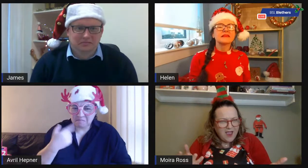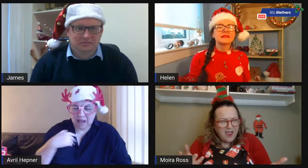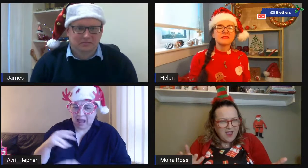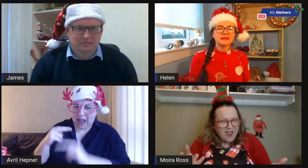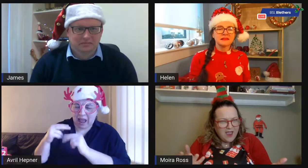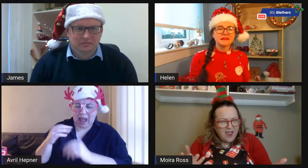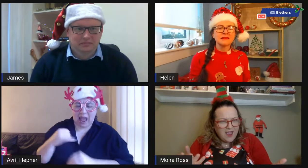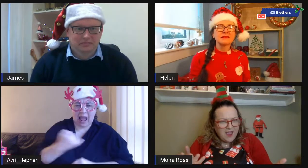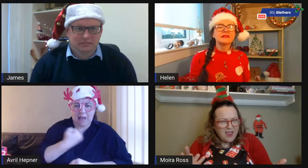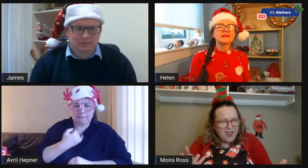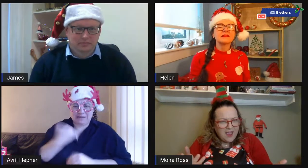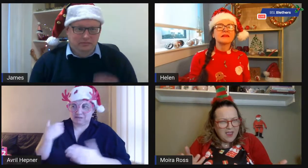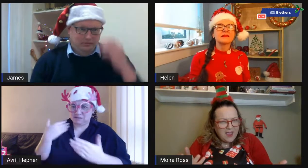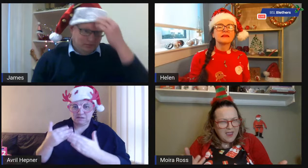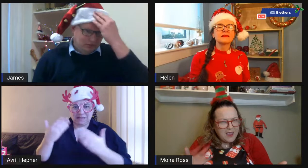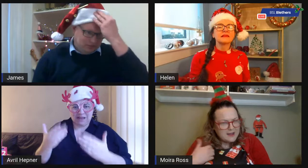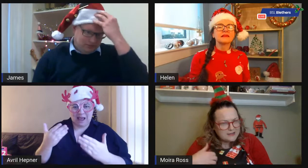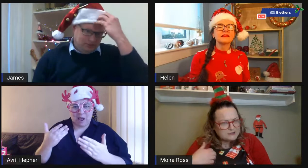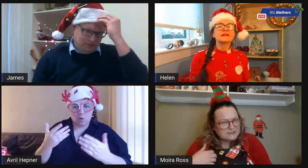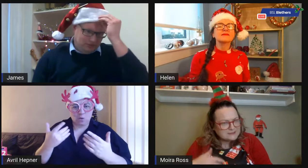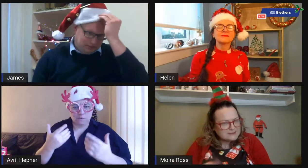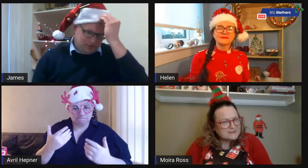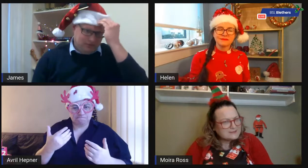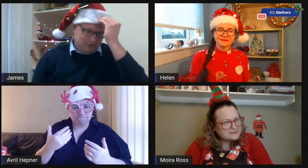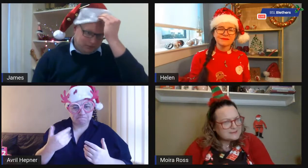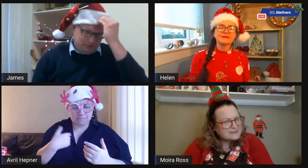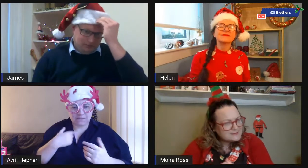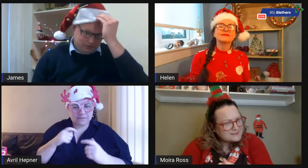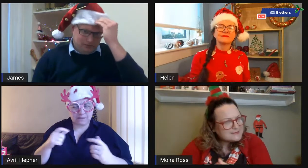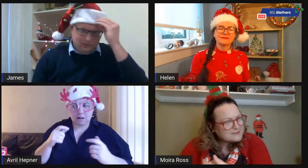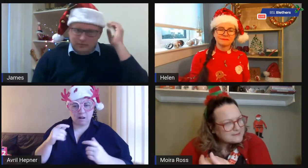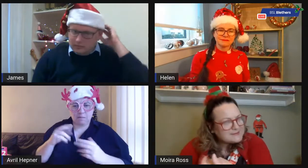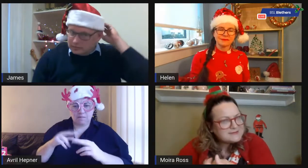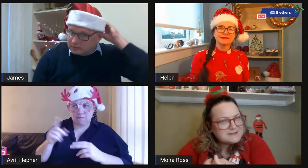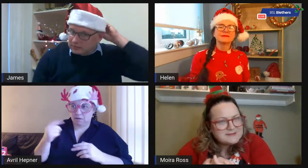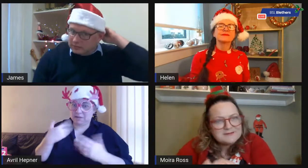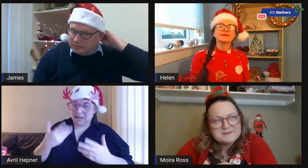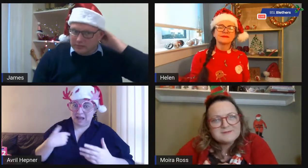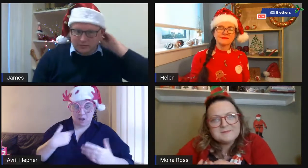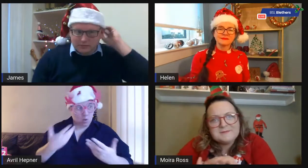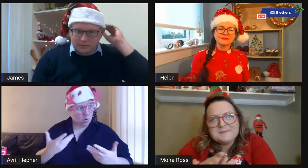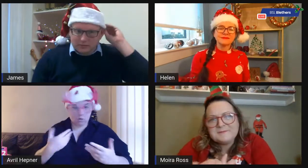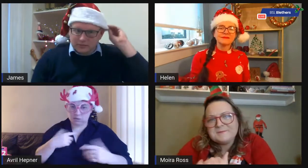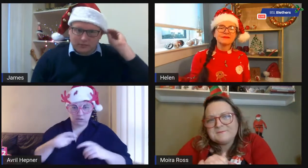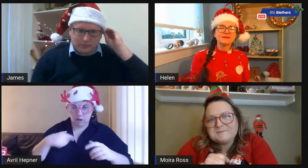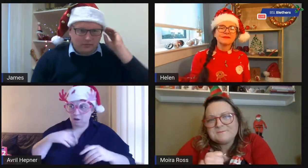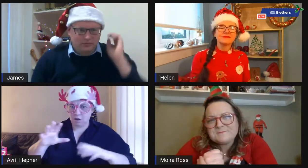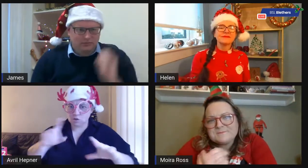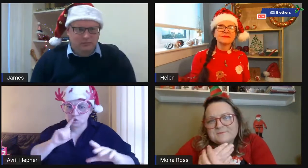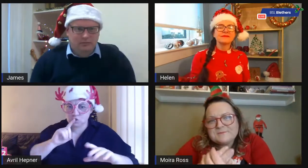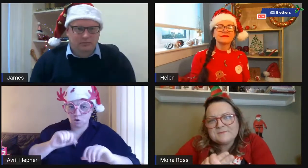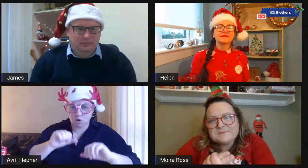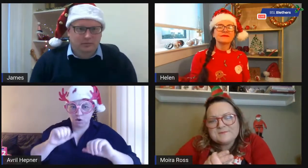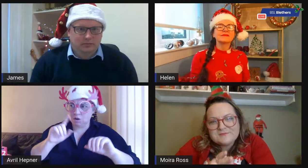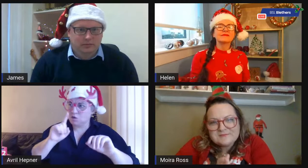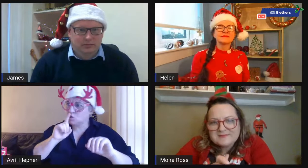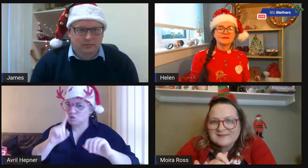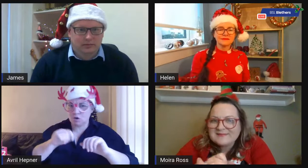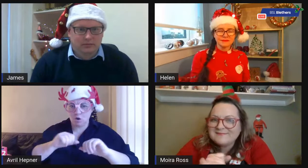about 11 o'clock you're allowed noise. Yeah, it's habits, isn't it? It's just habits. But I